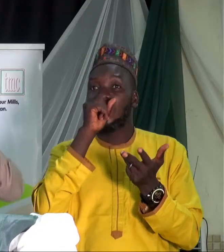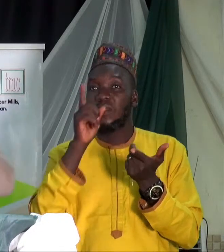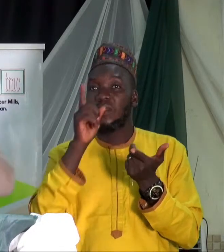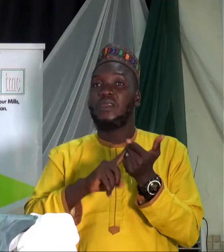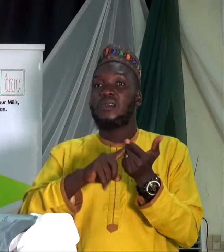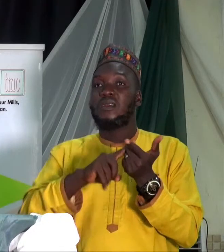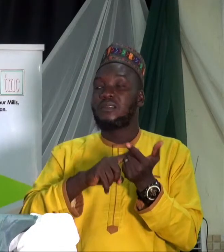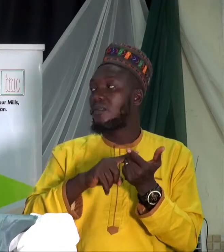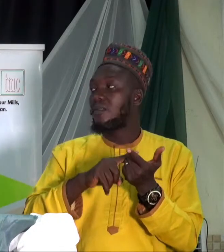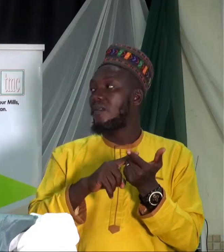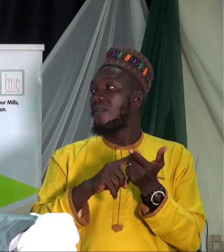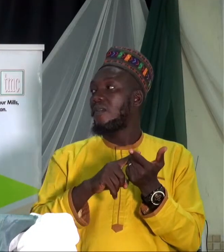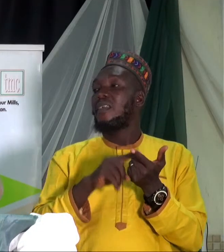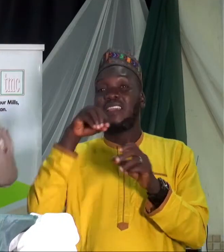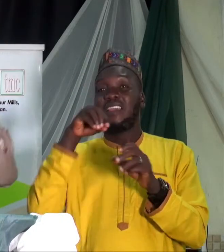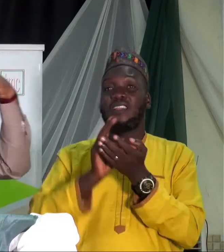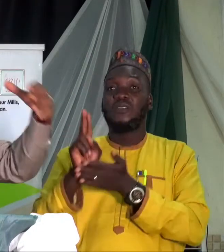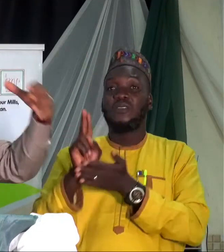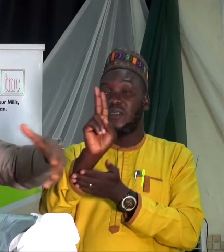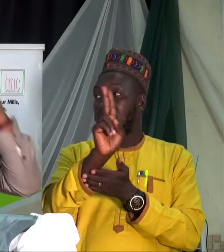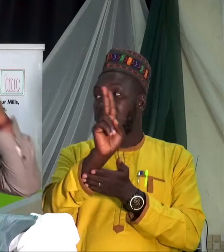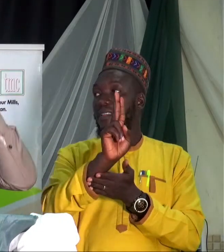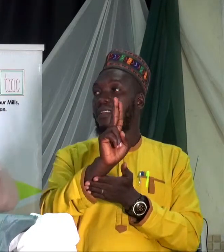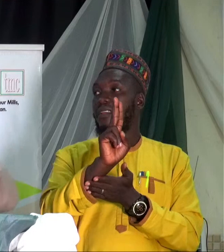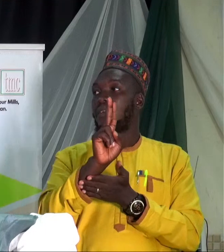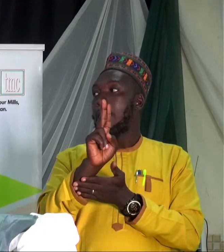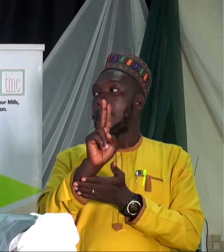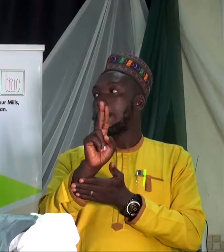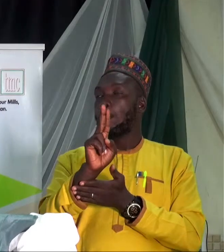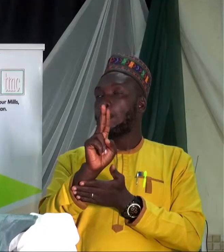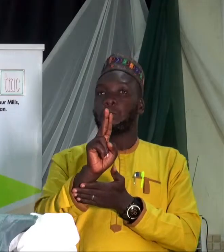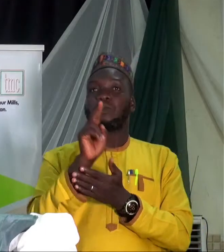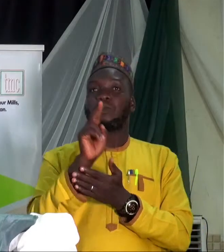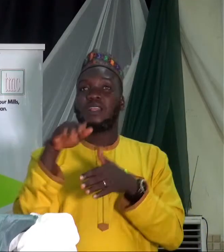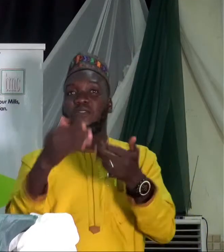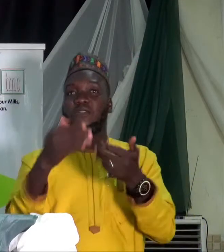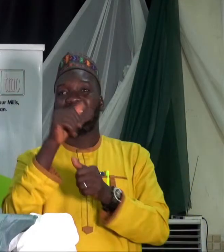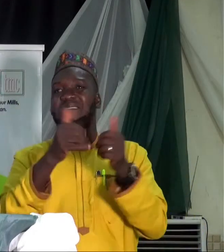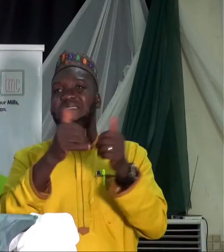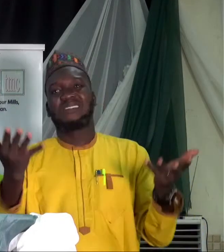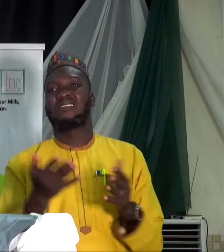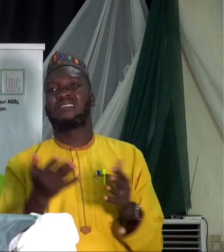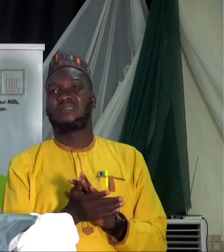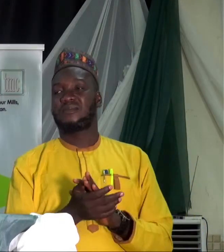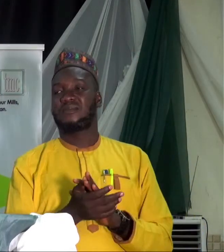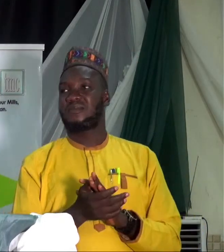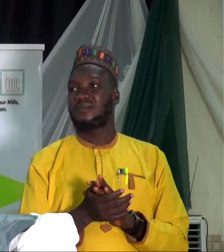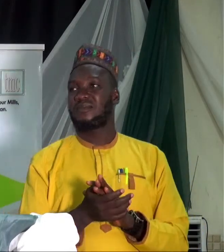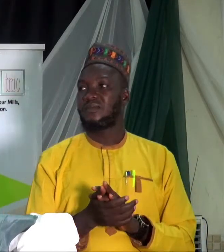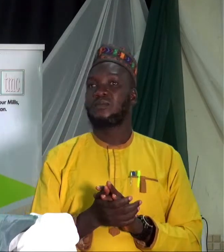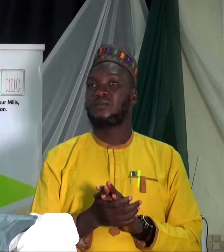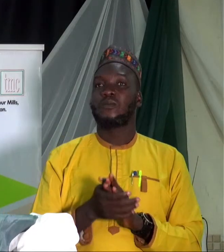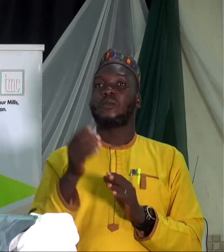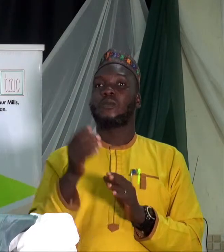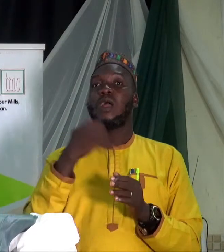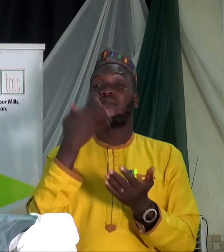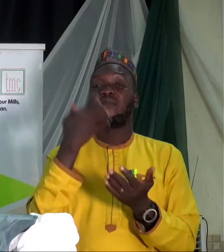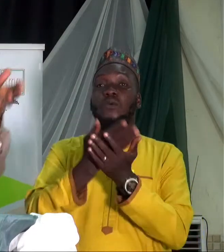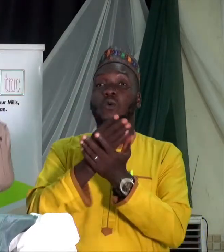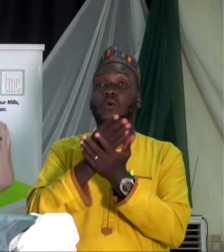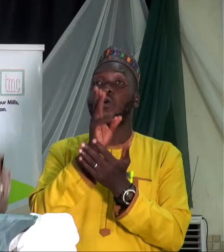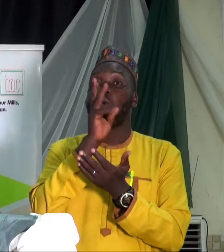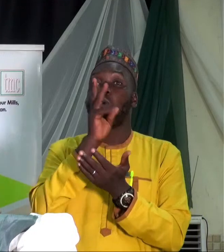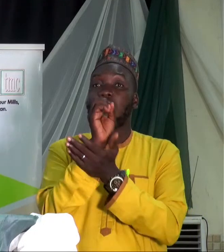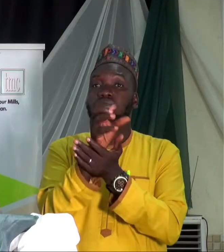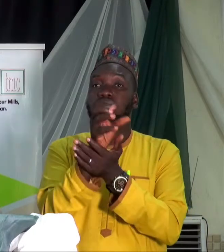gba ta wo university, won fun wa ni disinfectant omi ero yo ina ntan adugo ni olomi